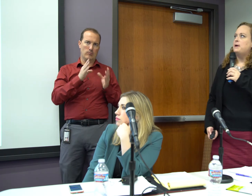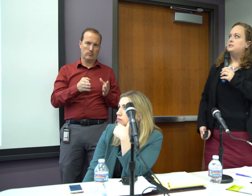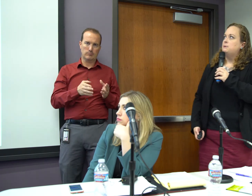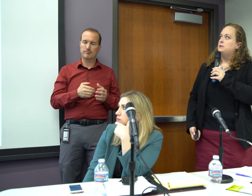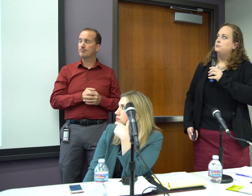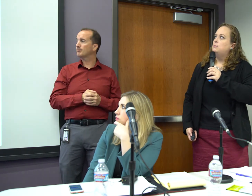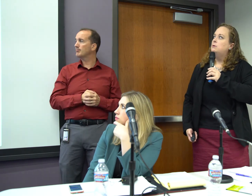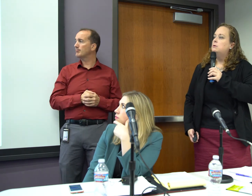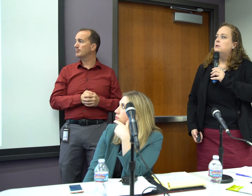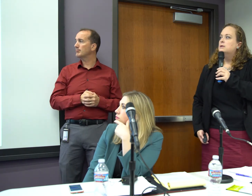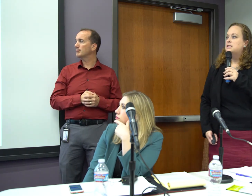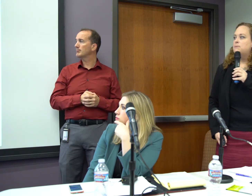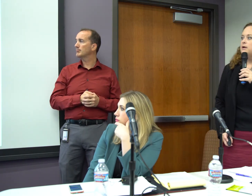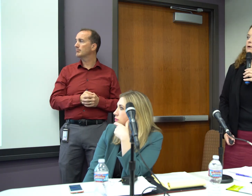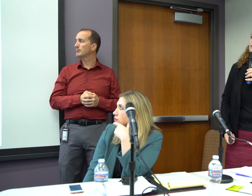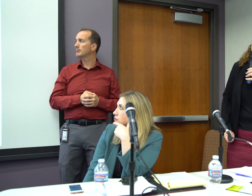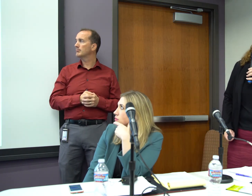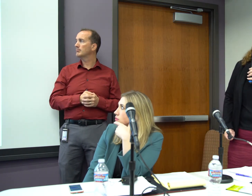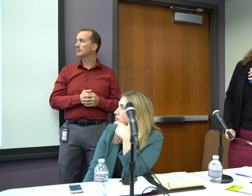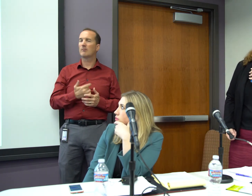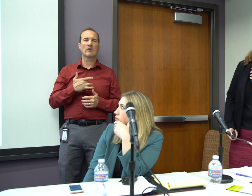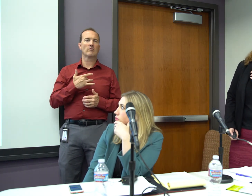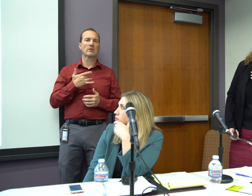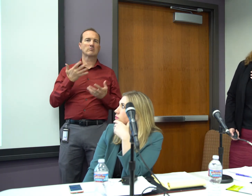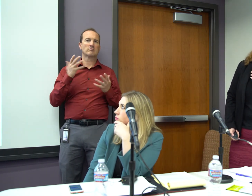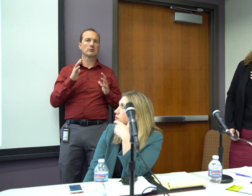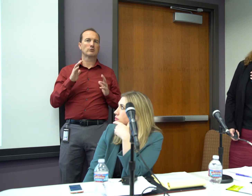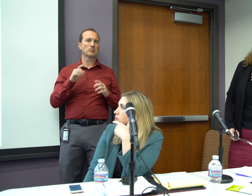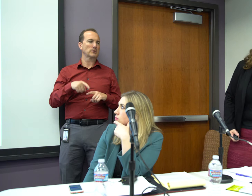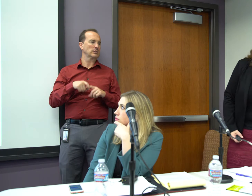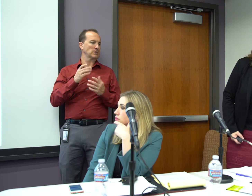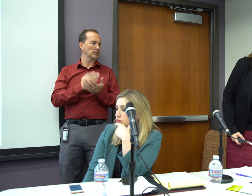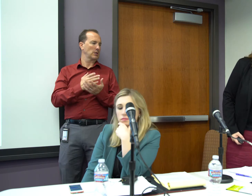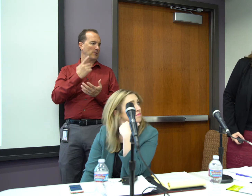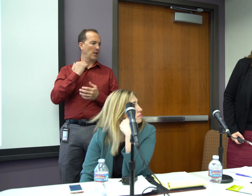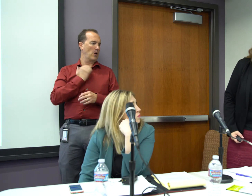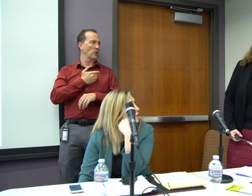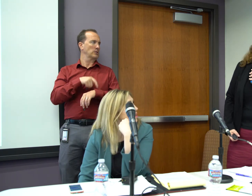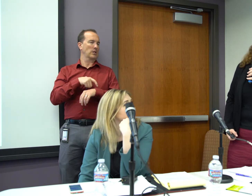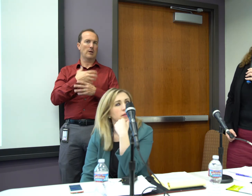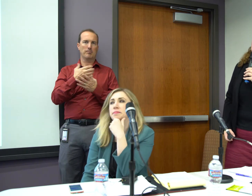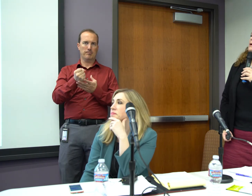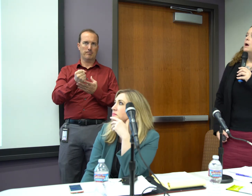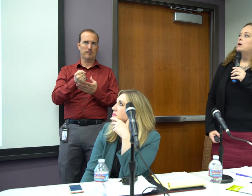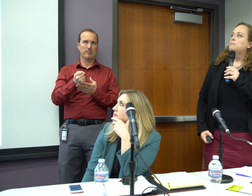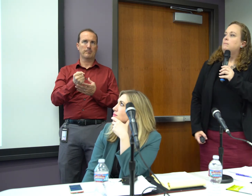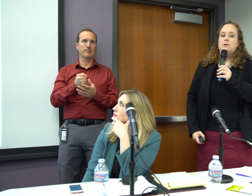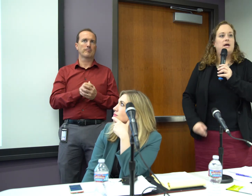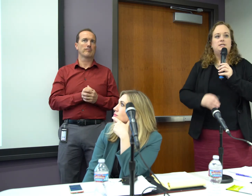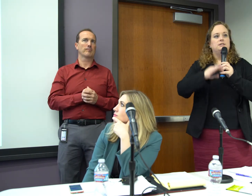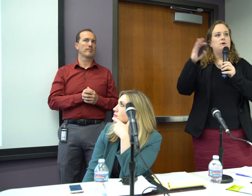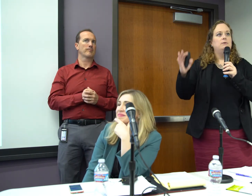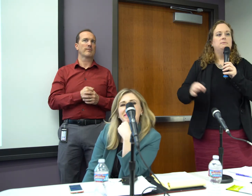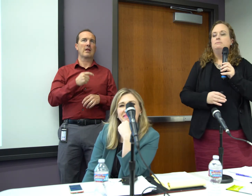And I'm actually going to stop there because I think we're running out of time.